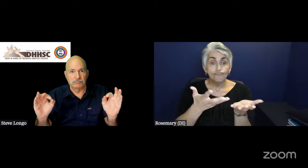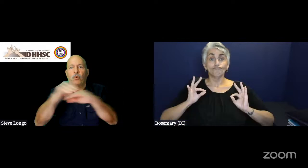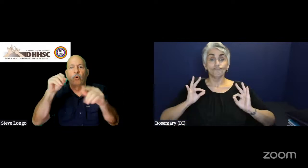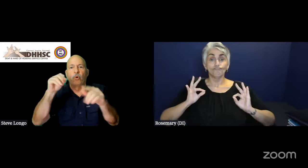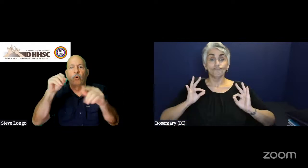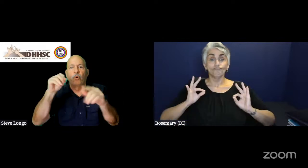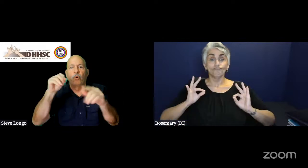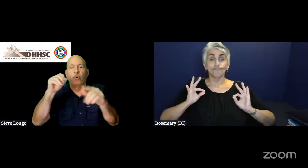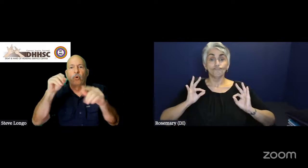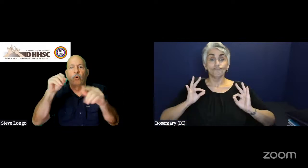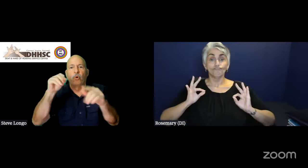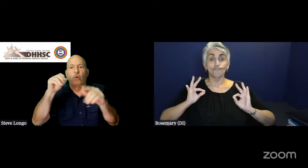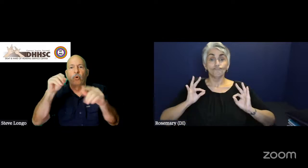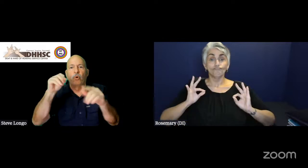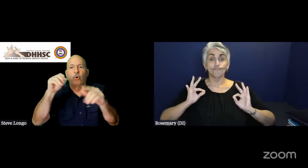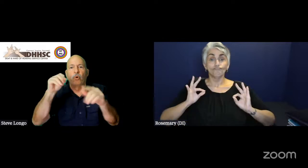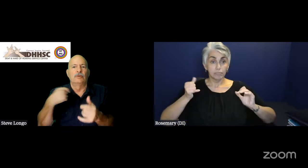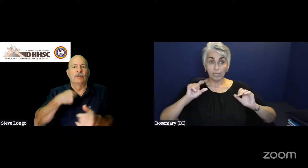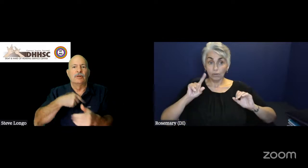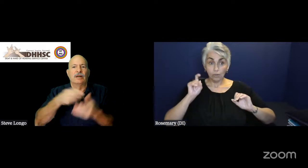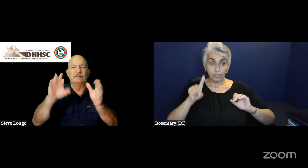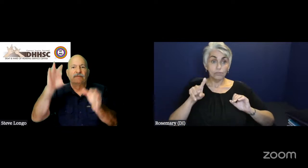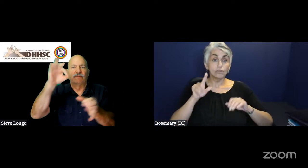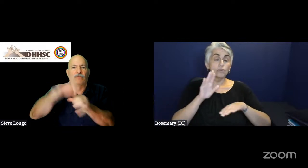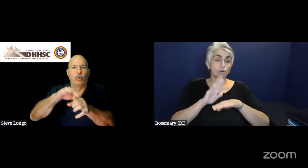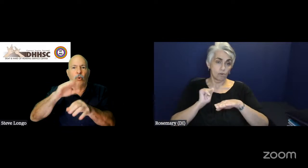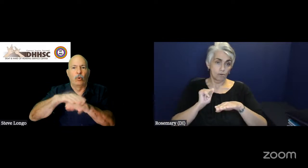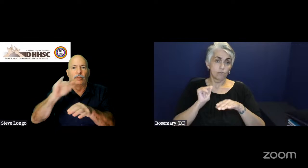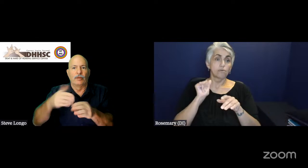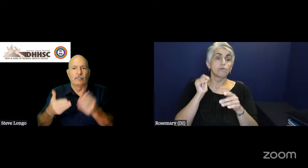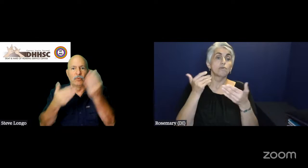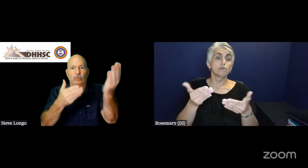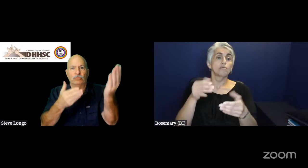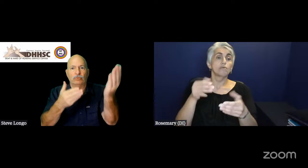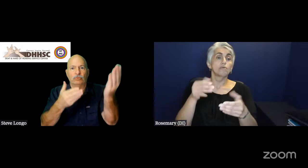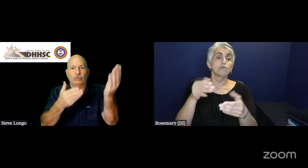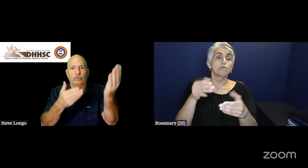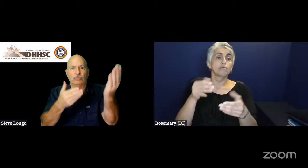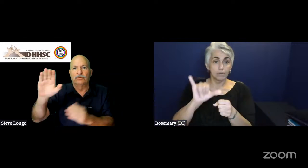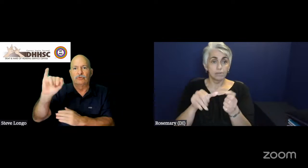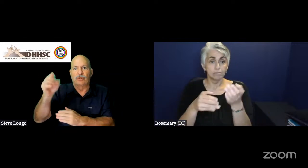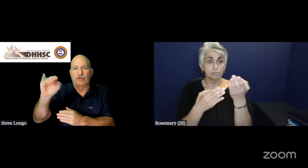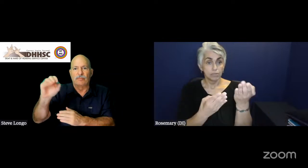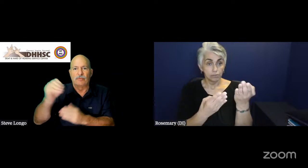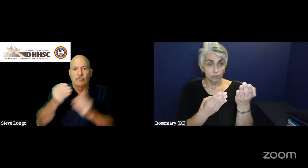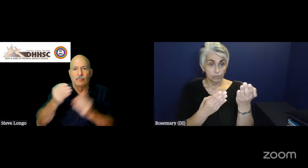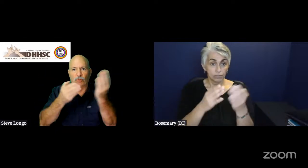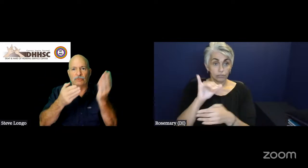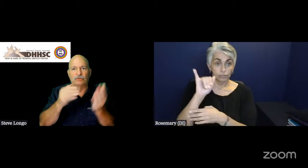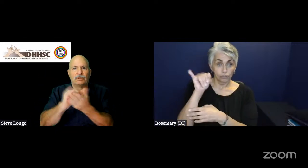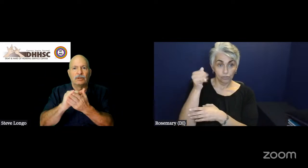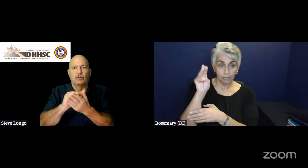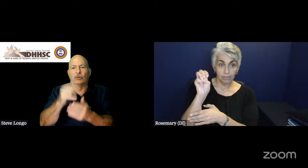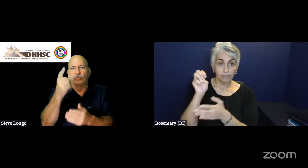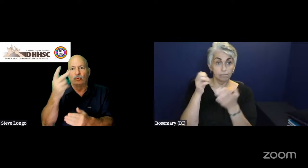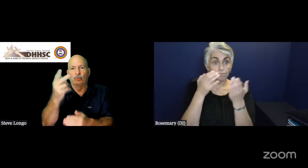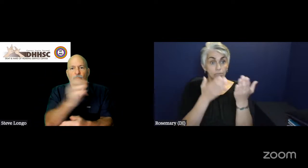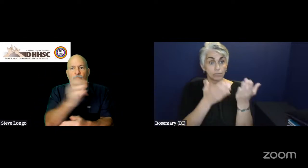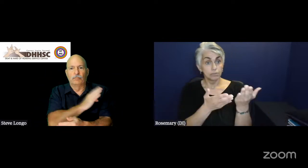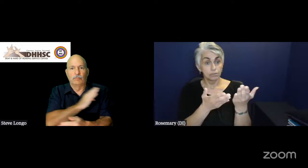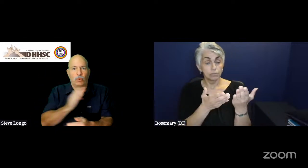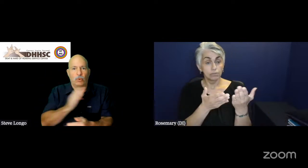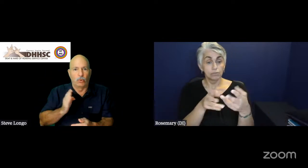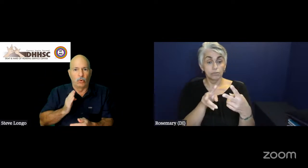Seeing none, Patty says that looks good. No discussion. Seeing none, Then let's vote on